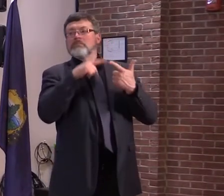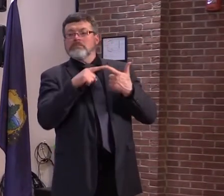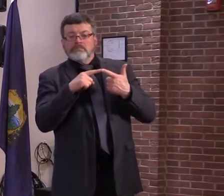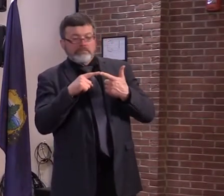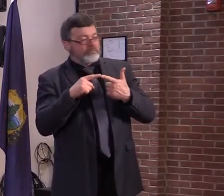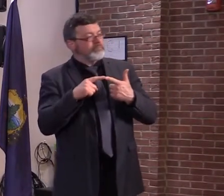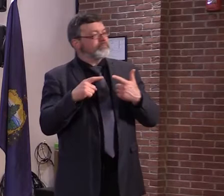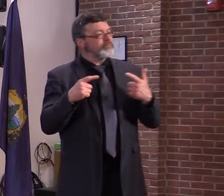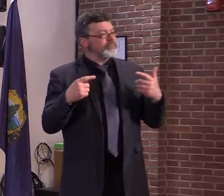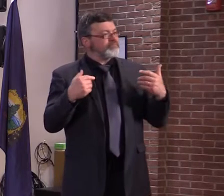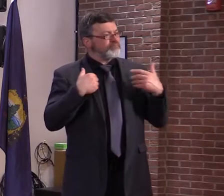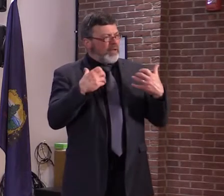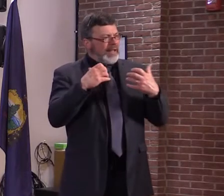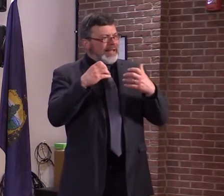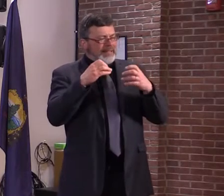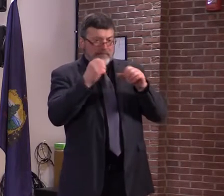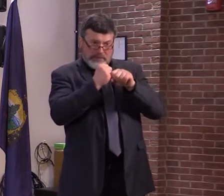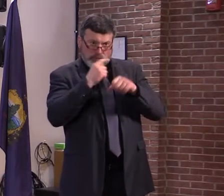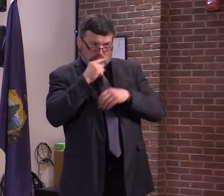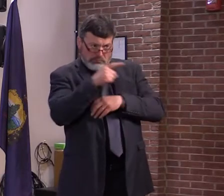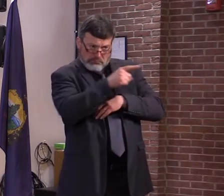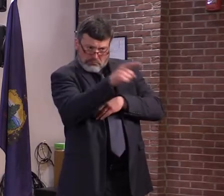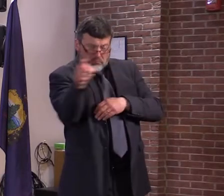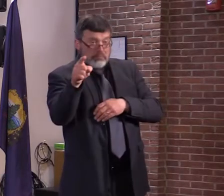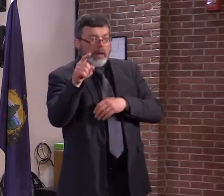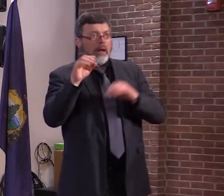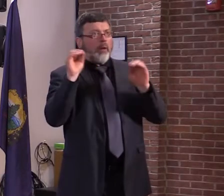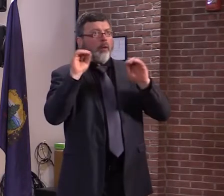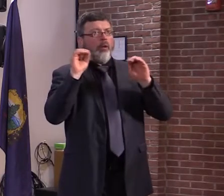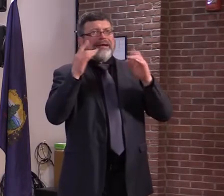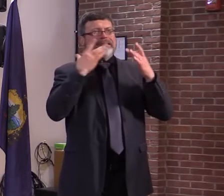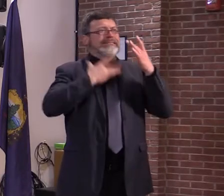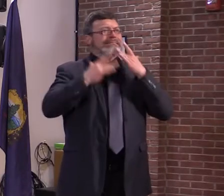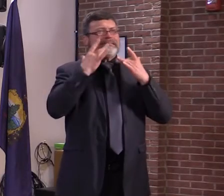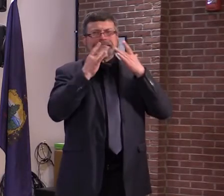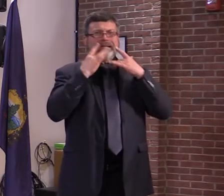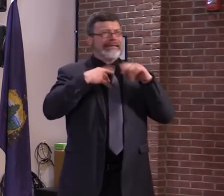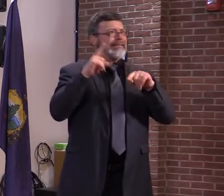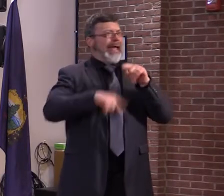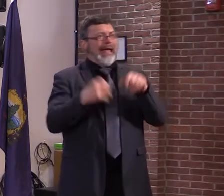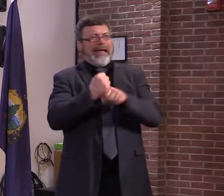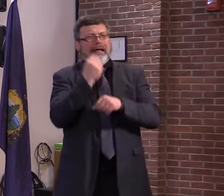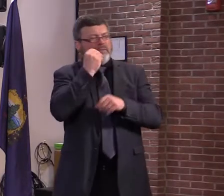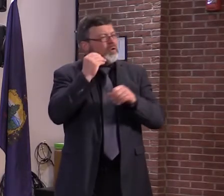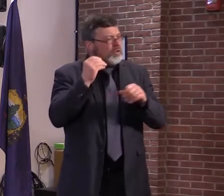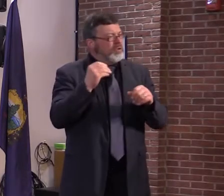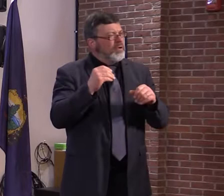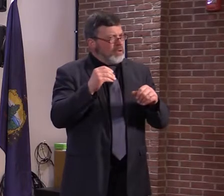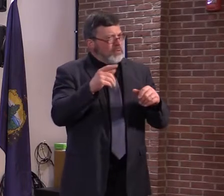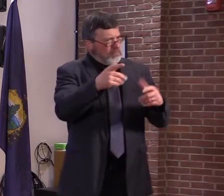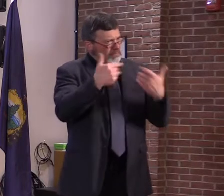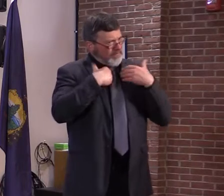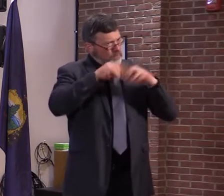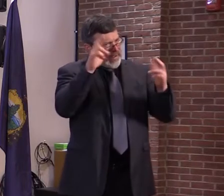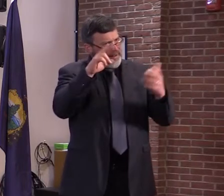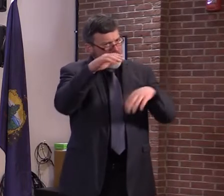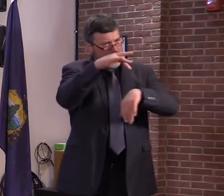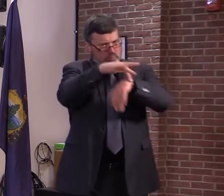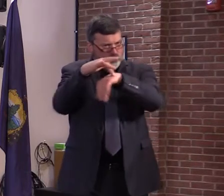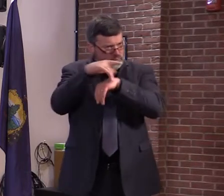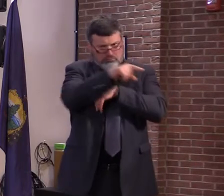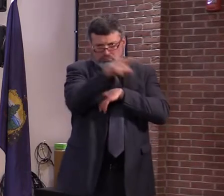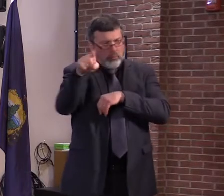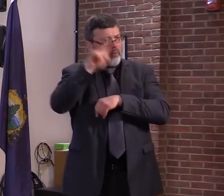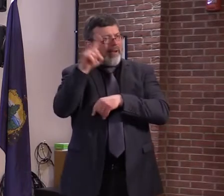are fed and make sure that they have shelter and all the basic needs. So we'll continue to do that in the best